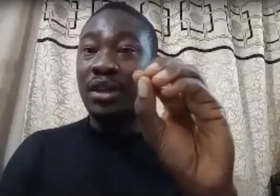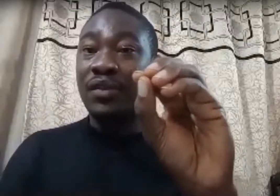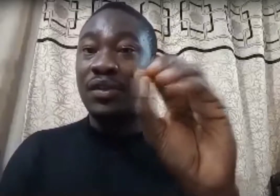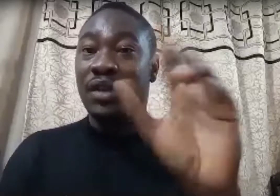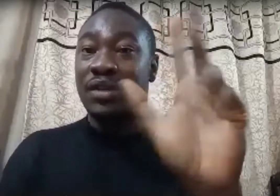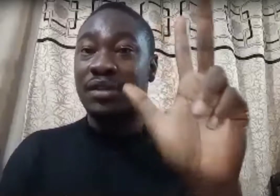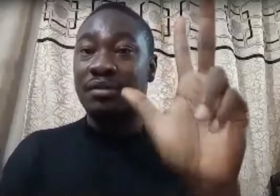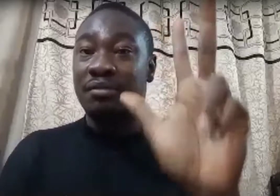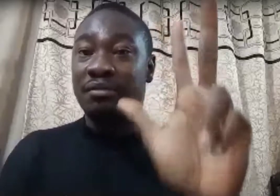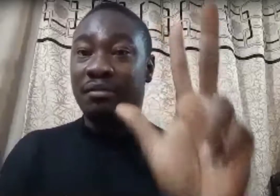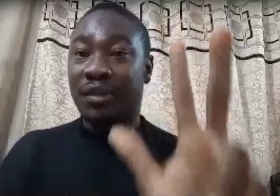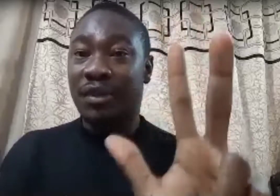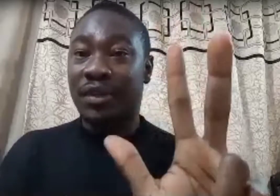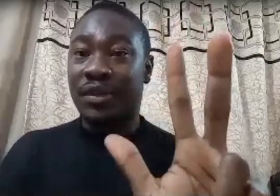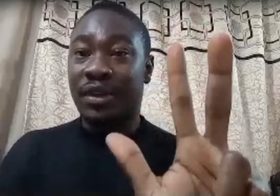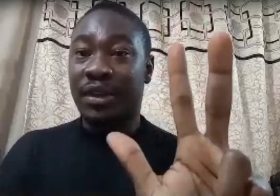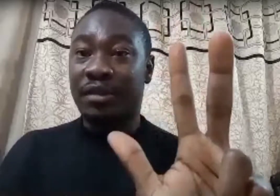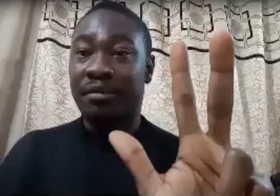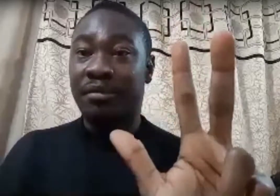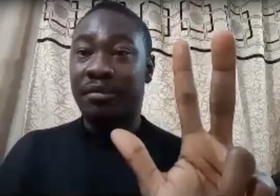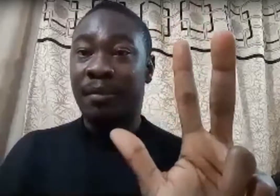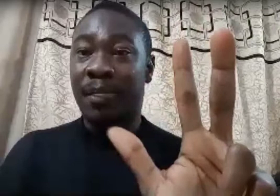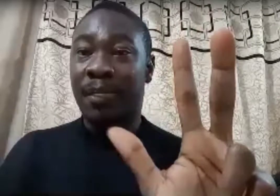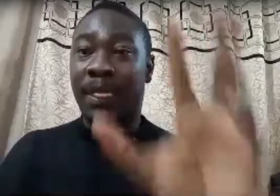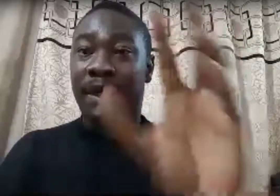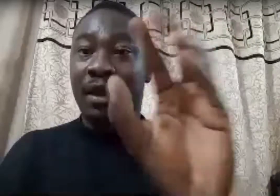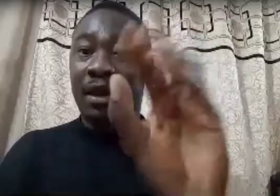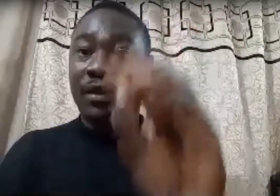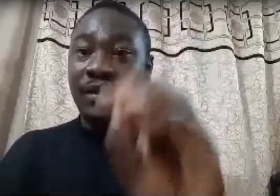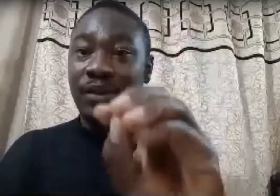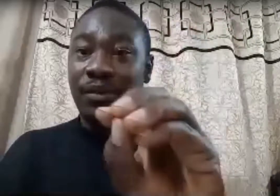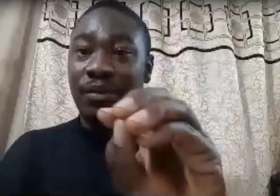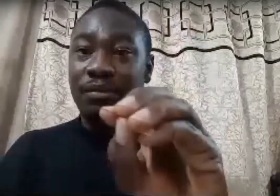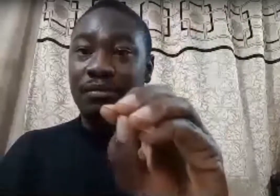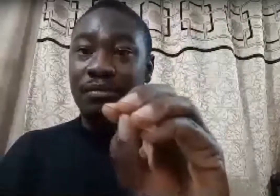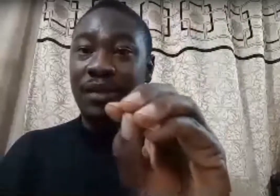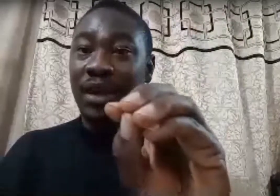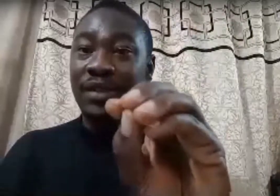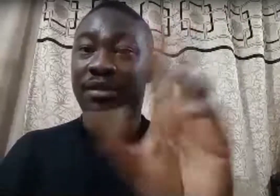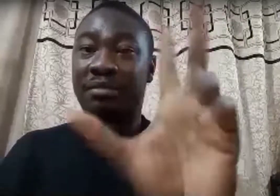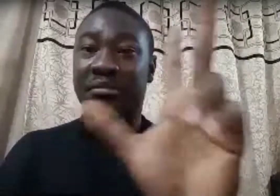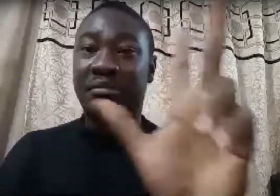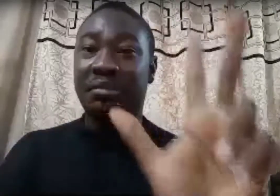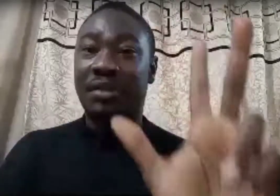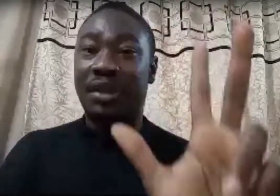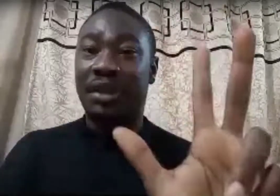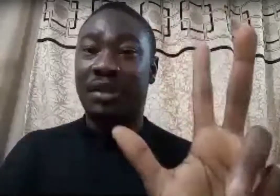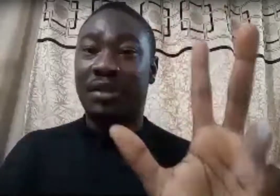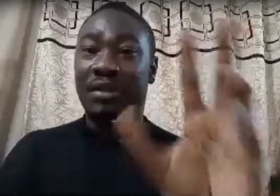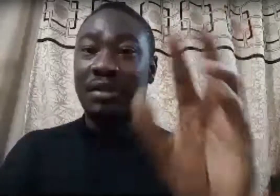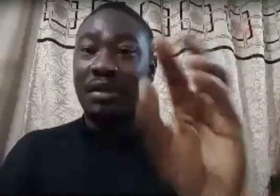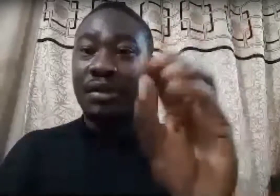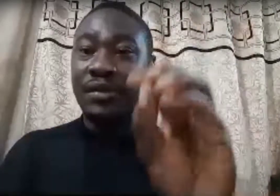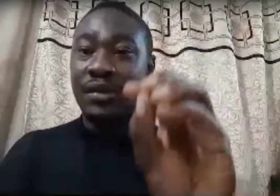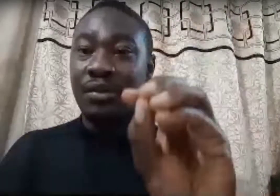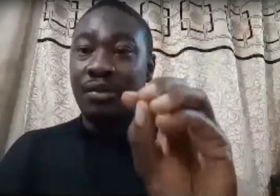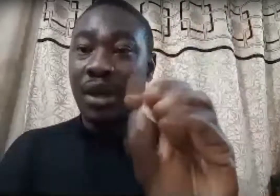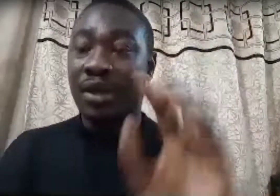3 and 0. 30. And can 3, you hear me? 0. I can hear you. Would you? Sorry to